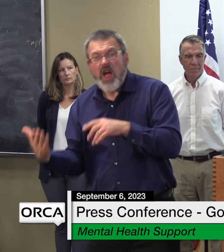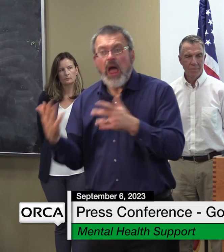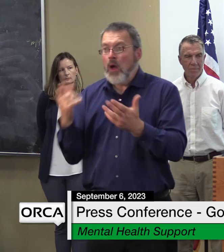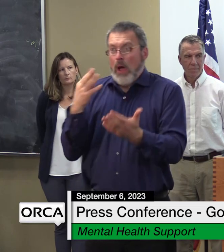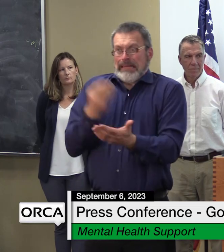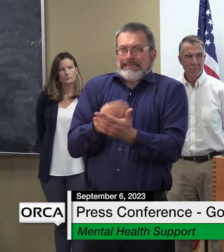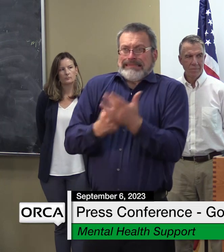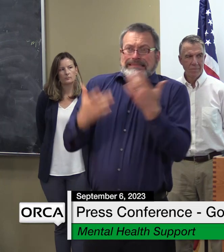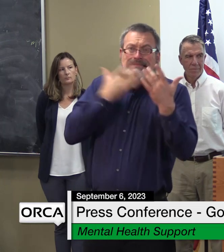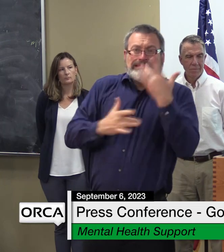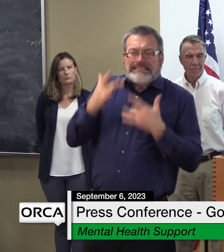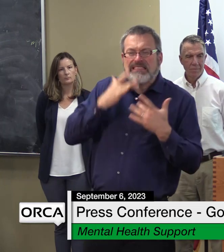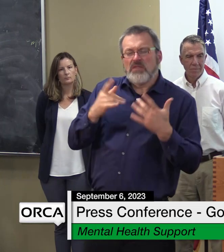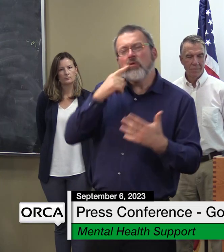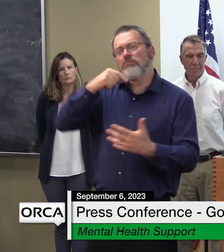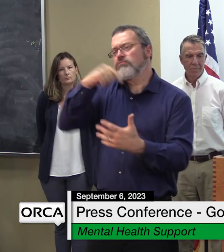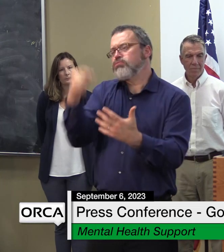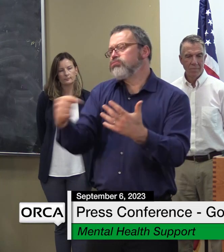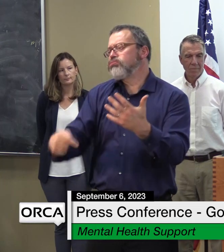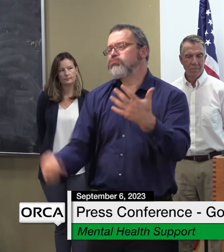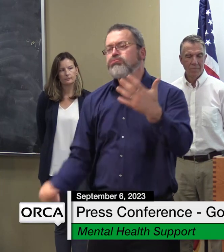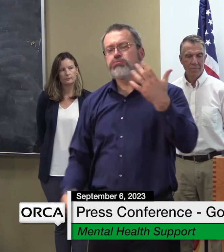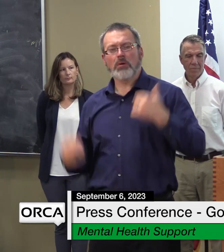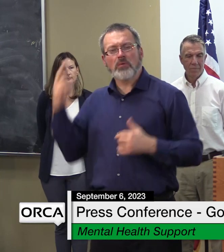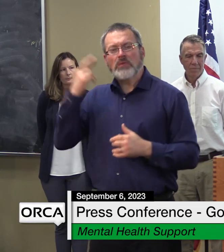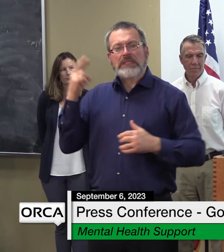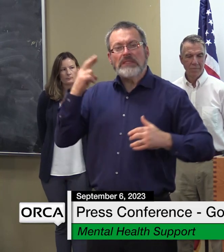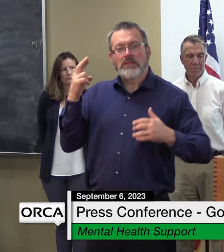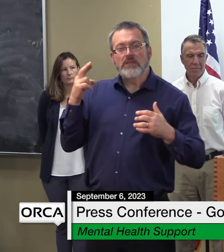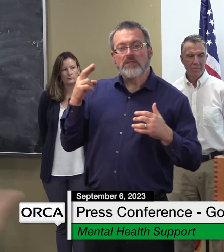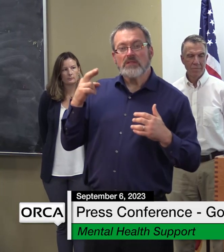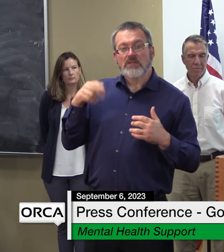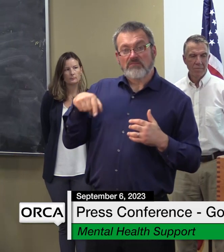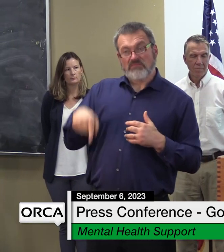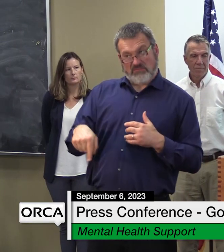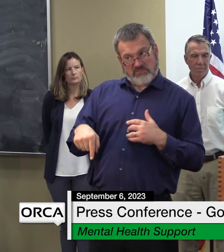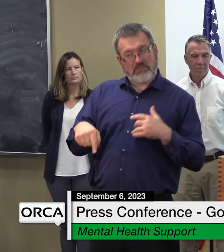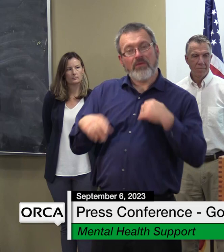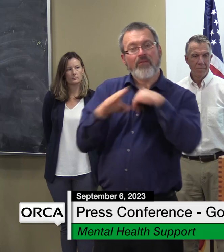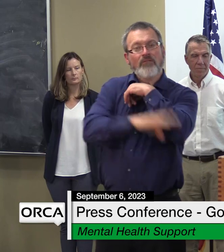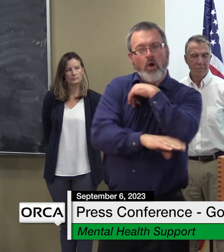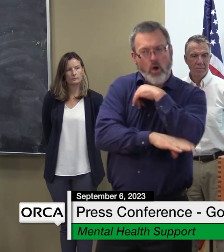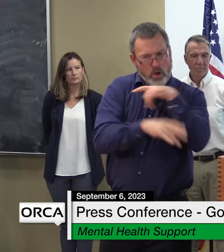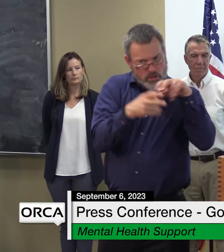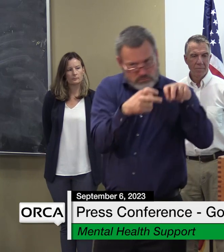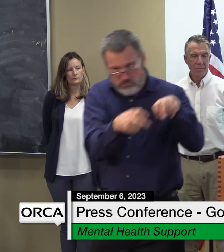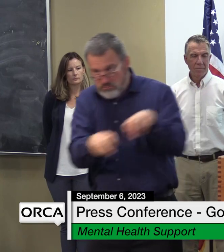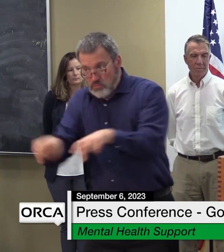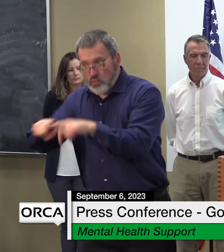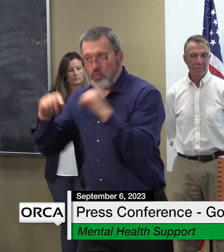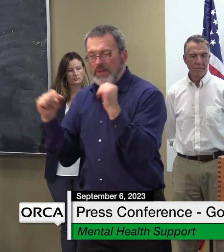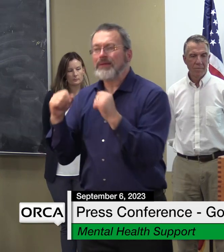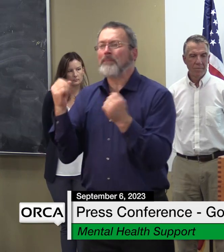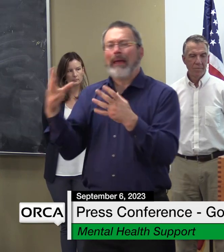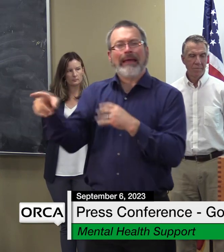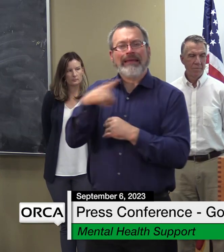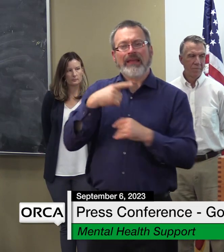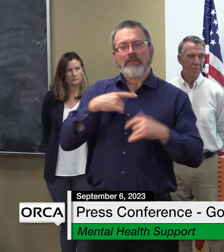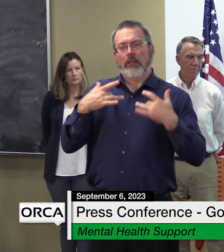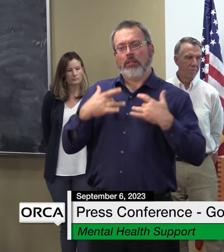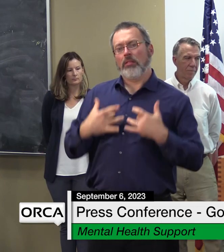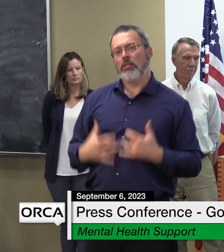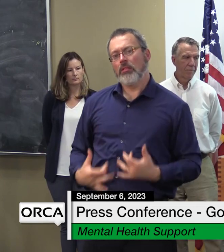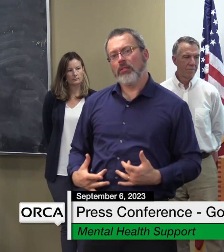shifts, especially the shift into fall and winter, can weigh down our spirits. Additionally, the back-to-school season can bring heightened